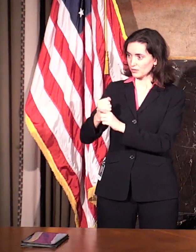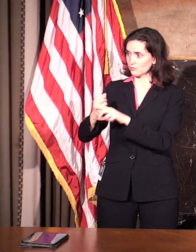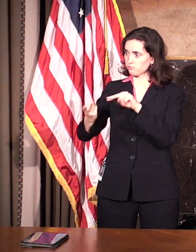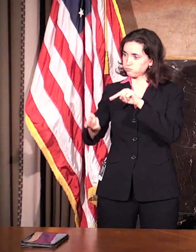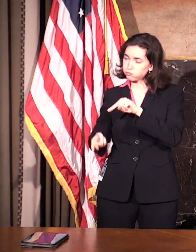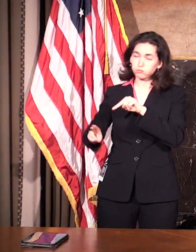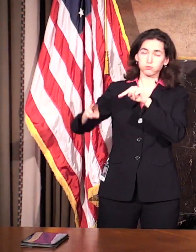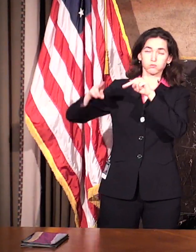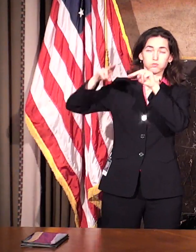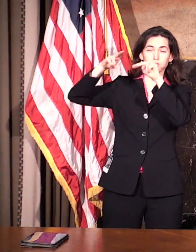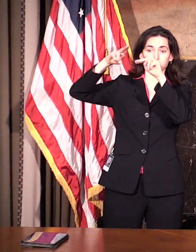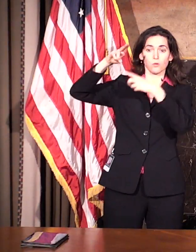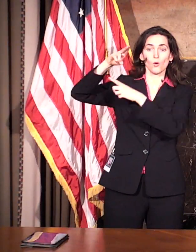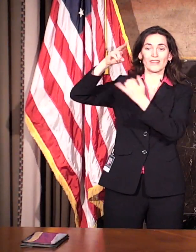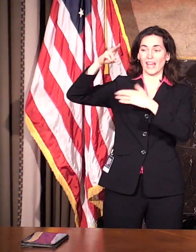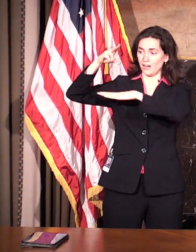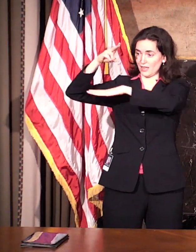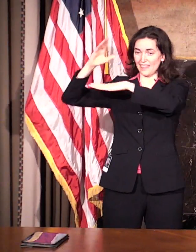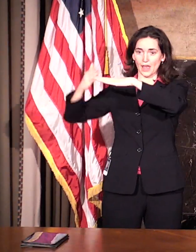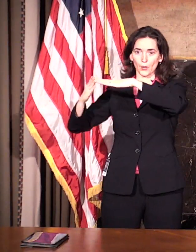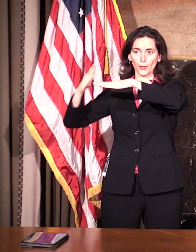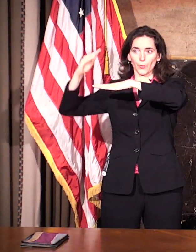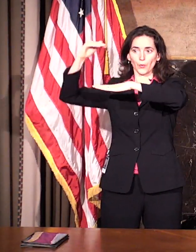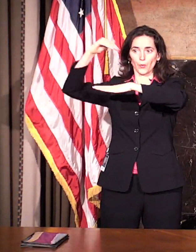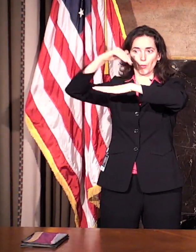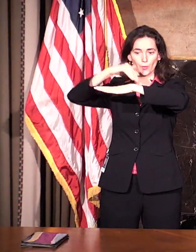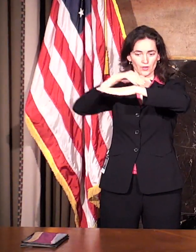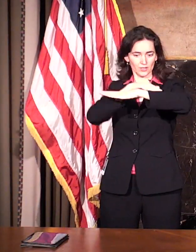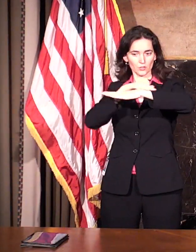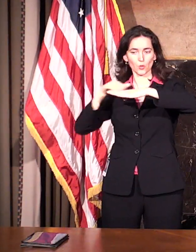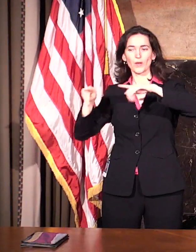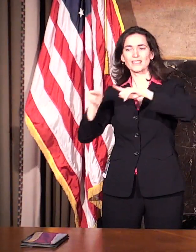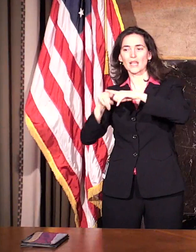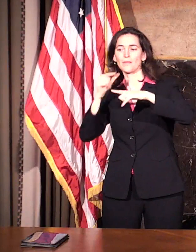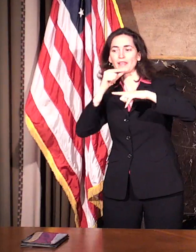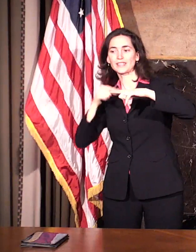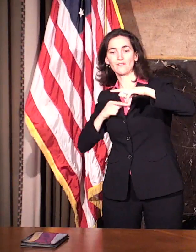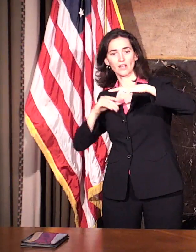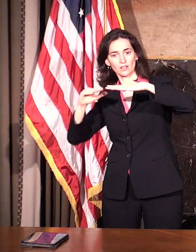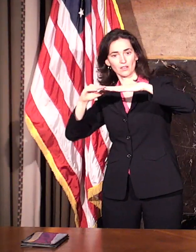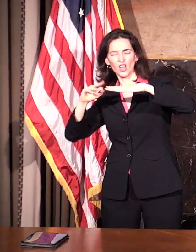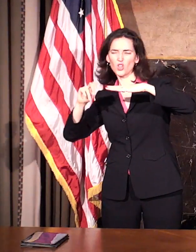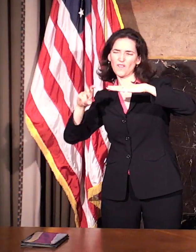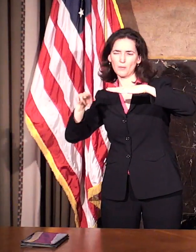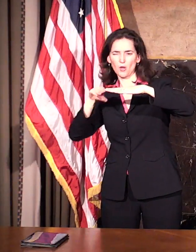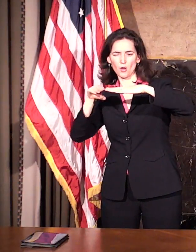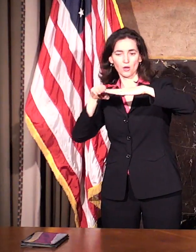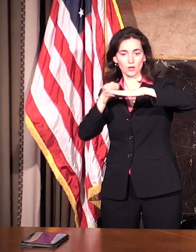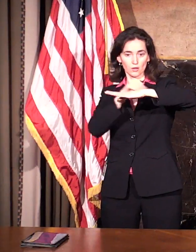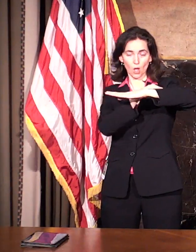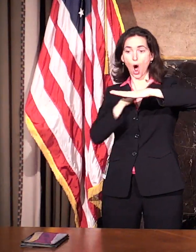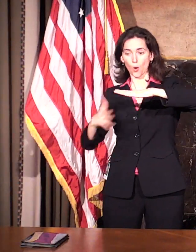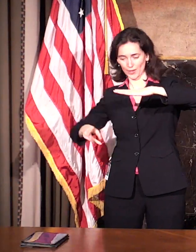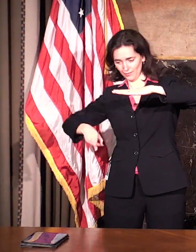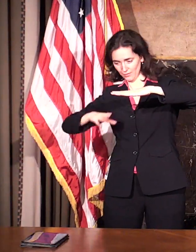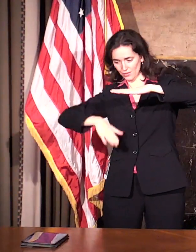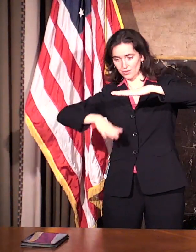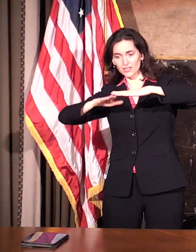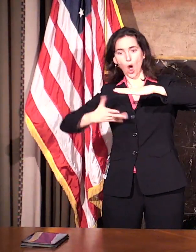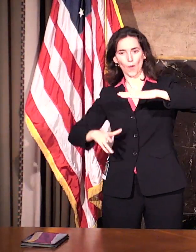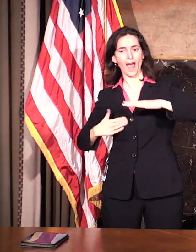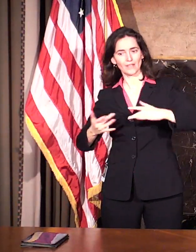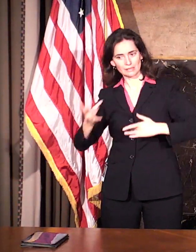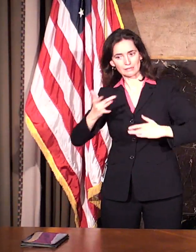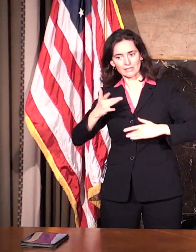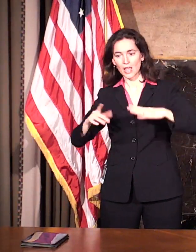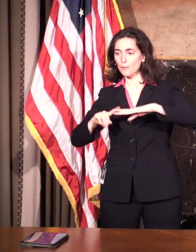We're almost at the point that we were prior to Thanksgiving, around the beginning of November, when we started to go up. We need to keep that.